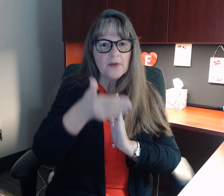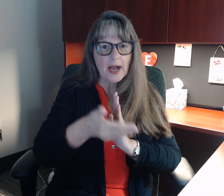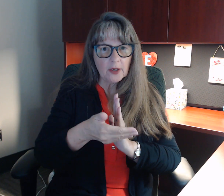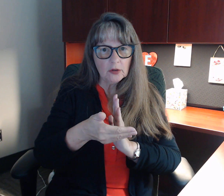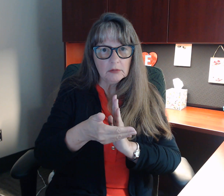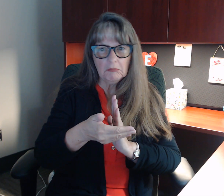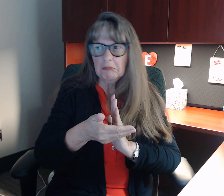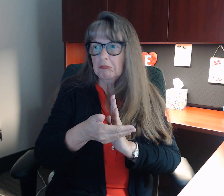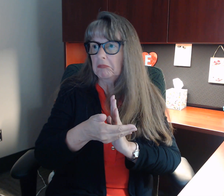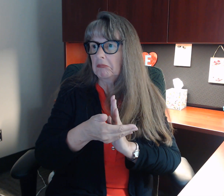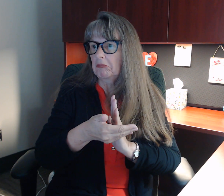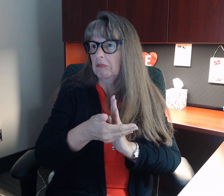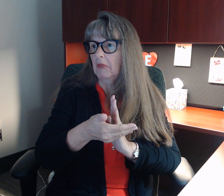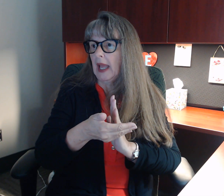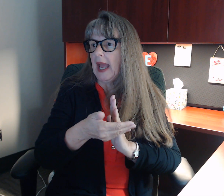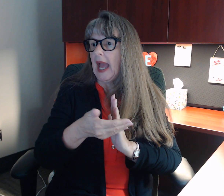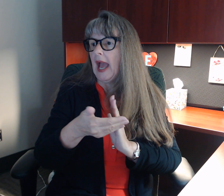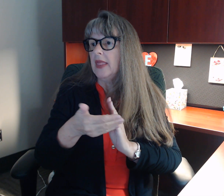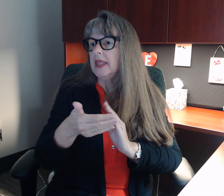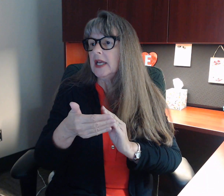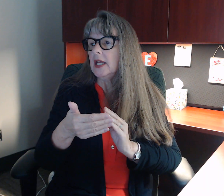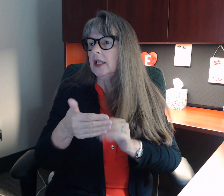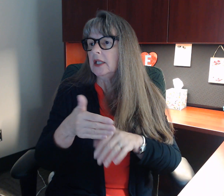file, and then